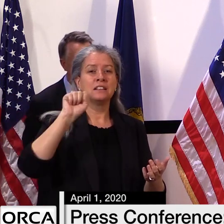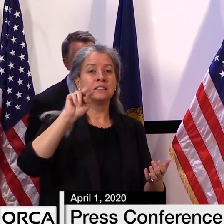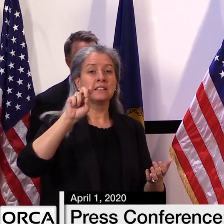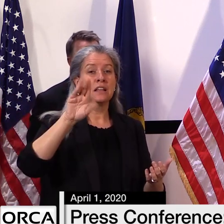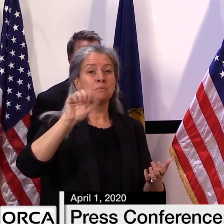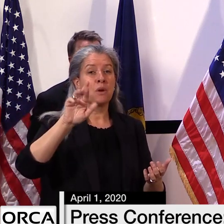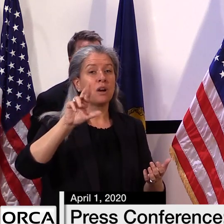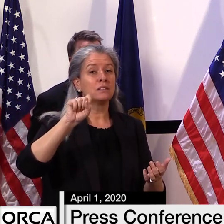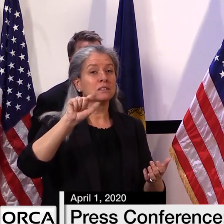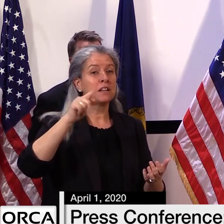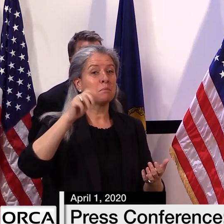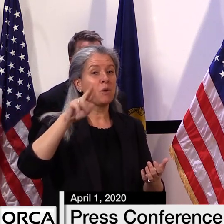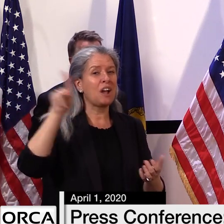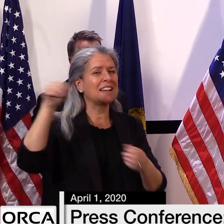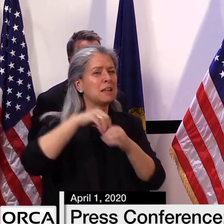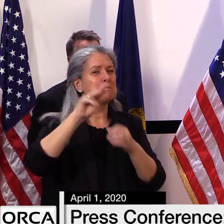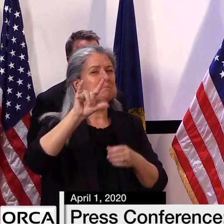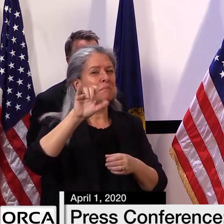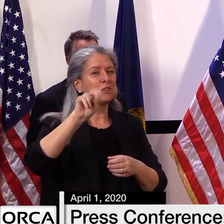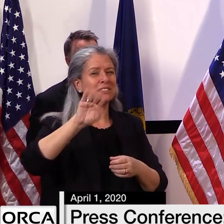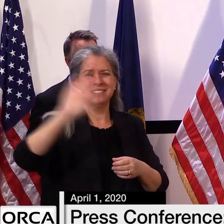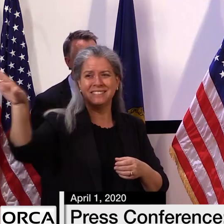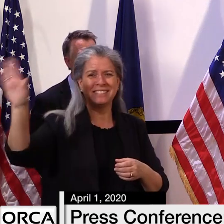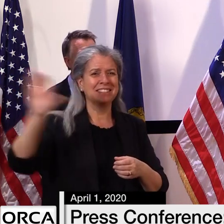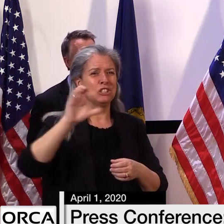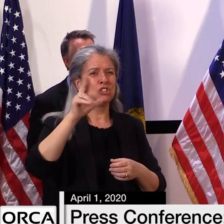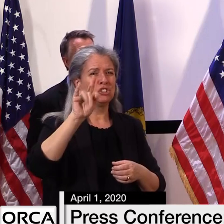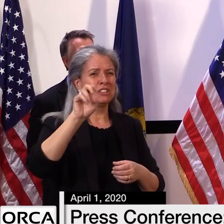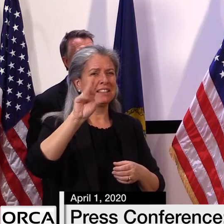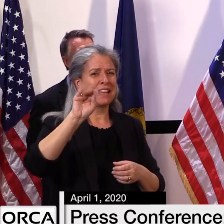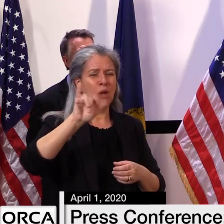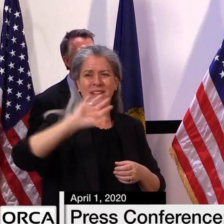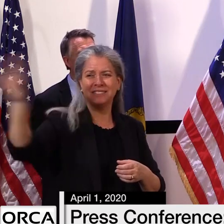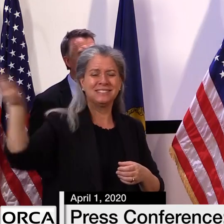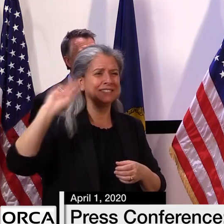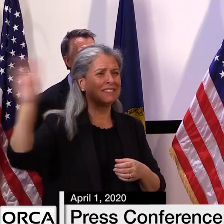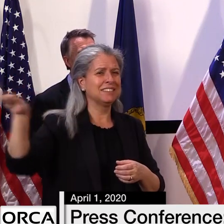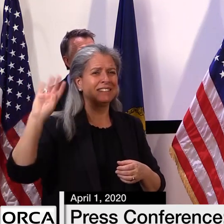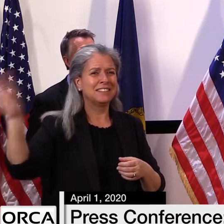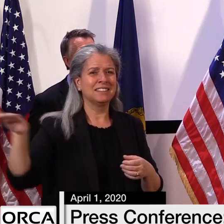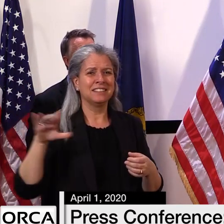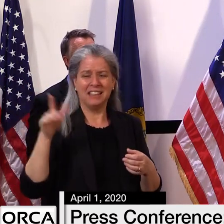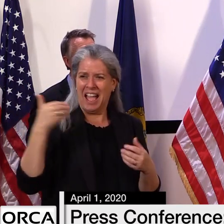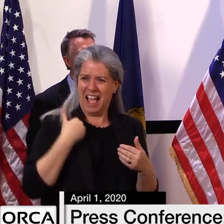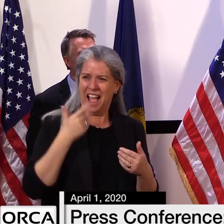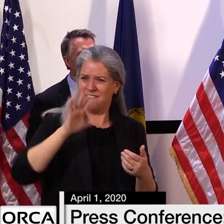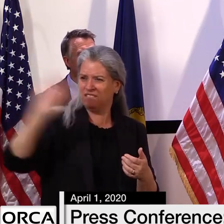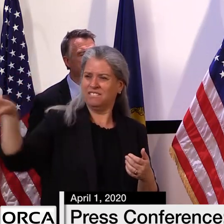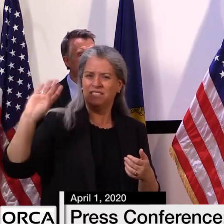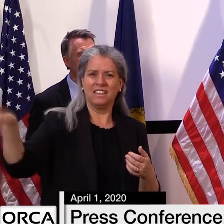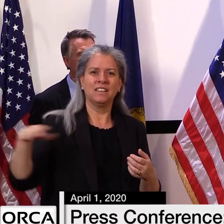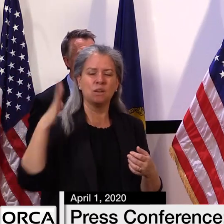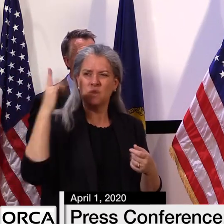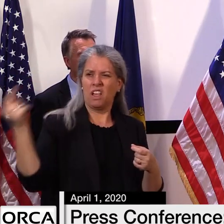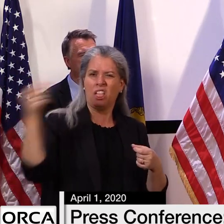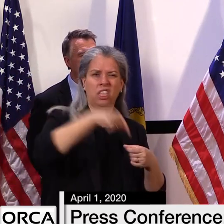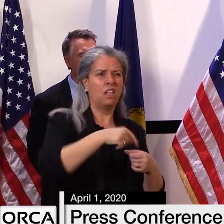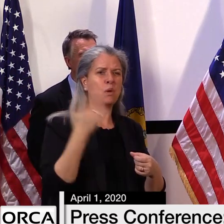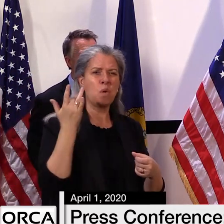in Milton? And okay, that's done in Chittenden County where there are cases. I get it.